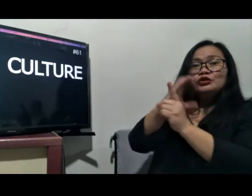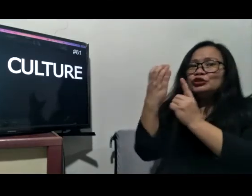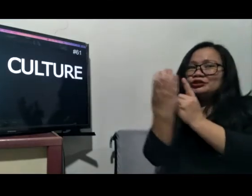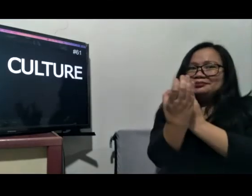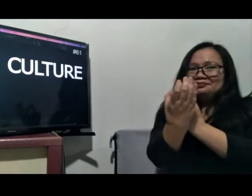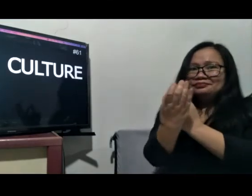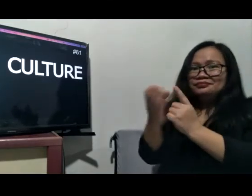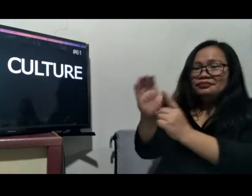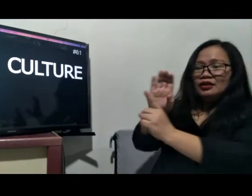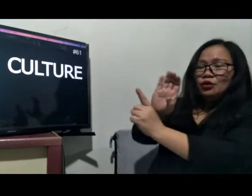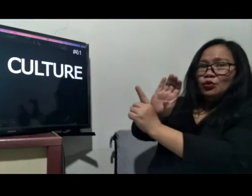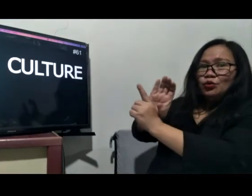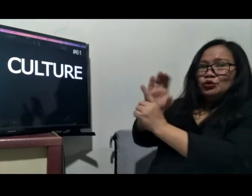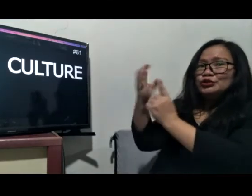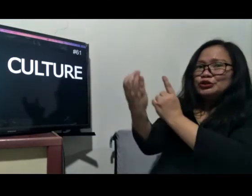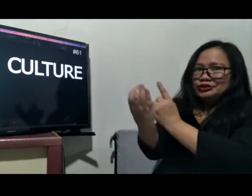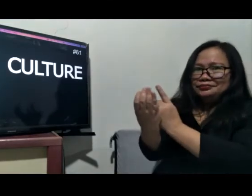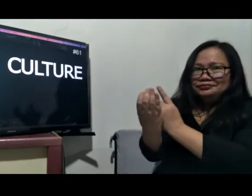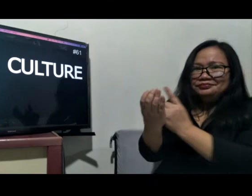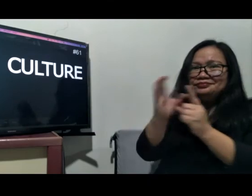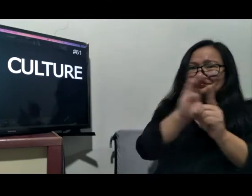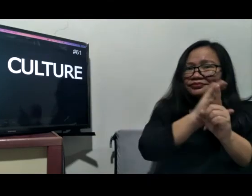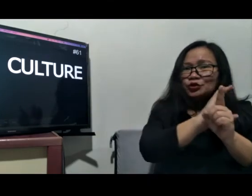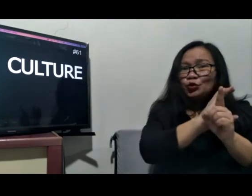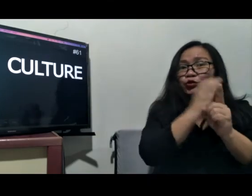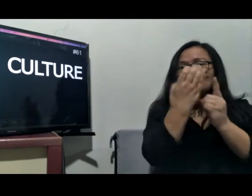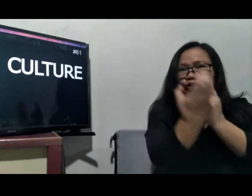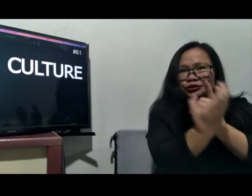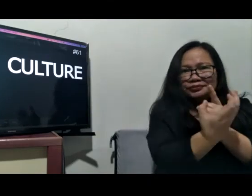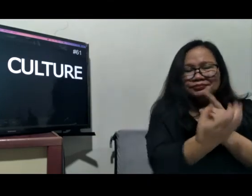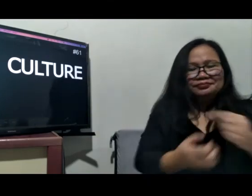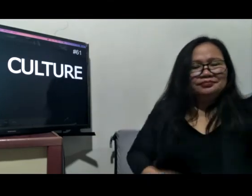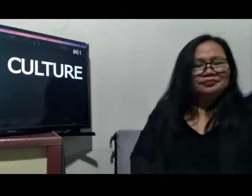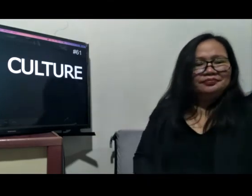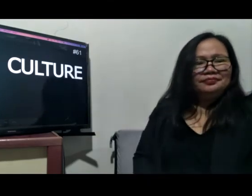Culture, culture, culture.